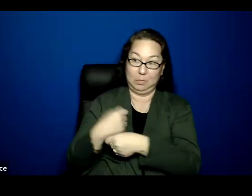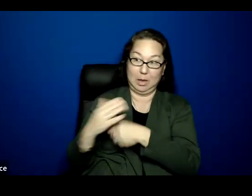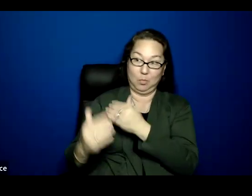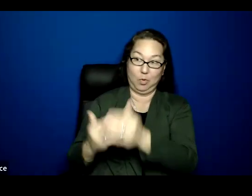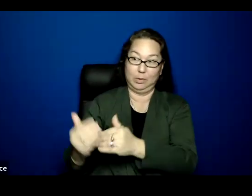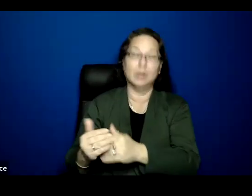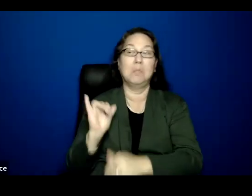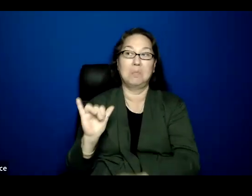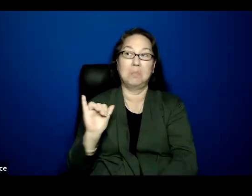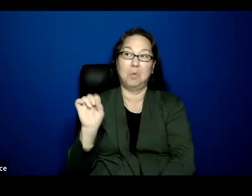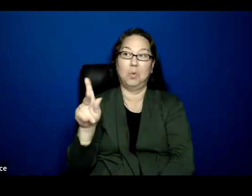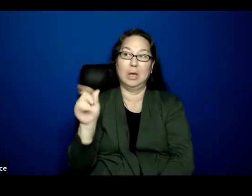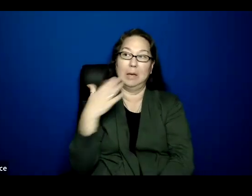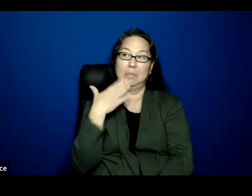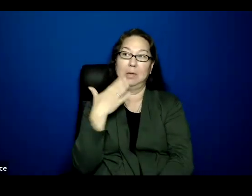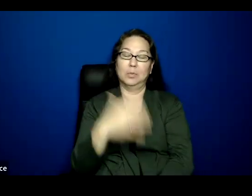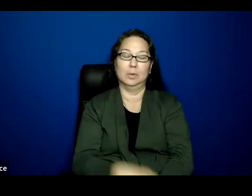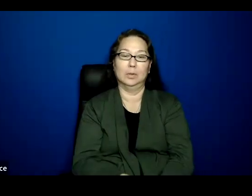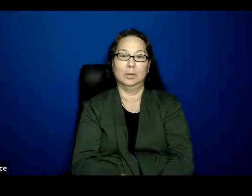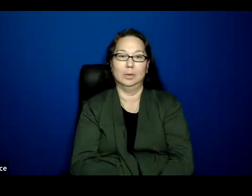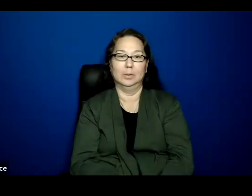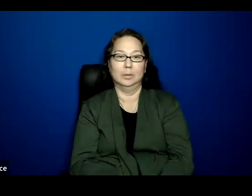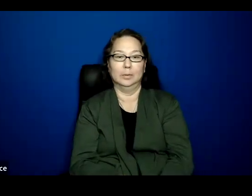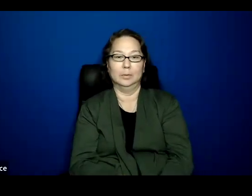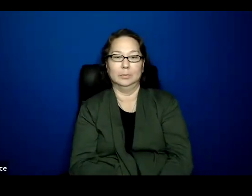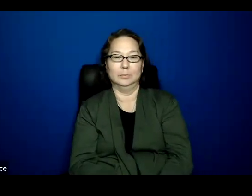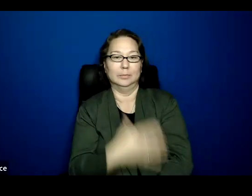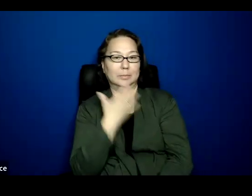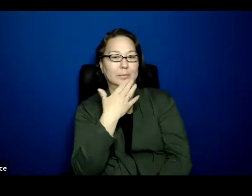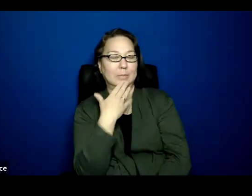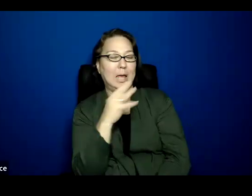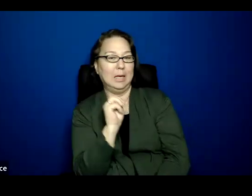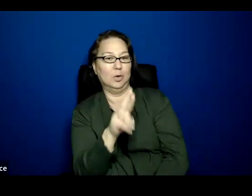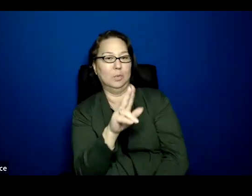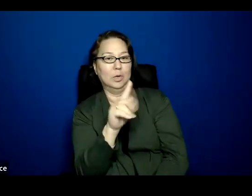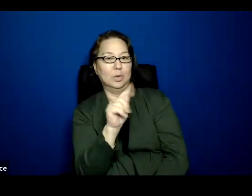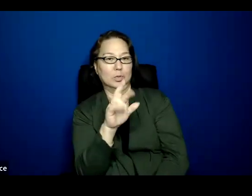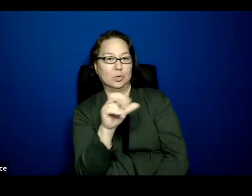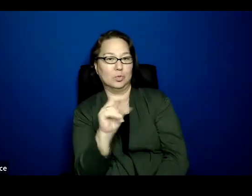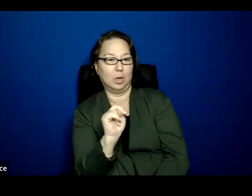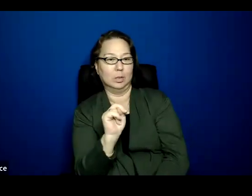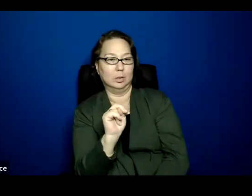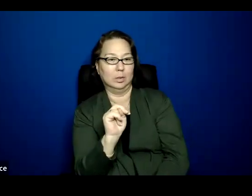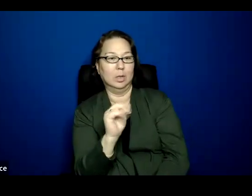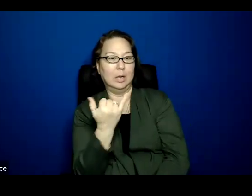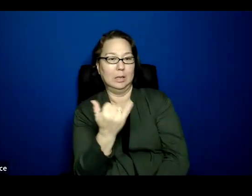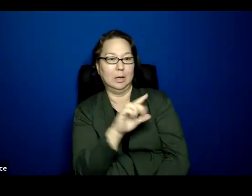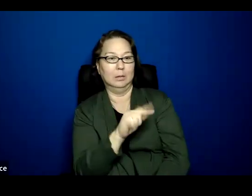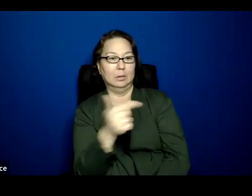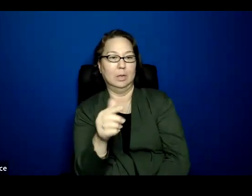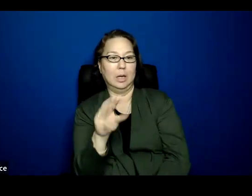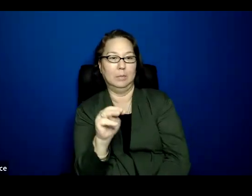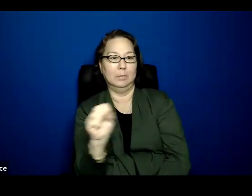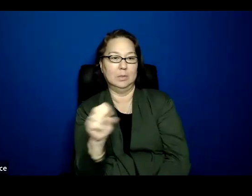Thank you. Thank you, Yes. Mr. Tron. Ms. Noor? Did you have I'm unclear if you had a question. Oh, you did.